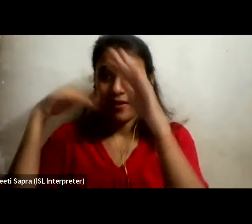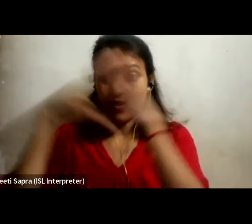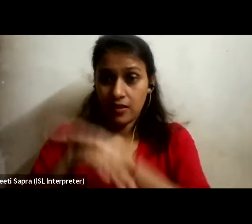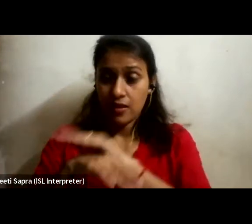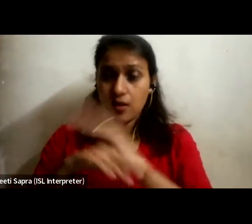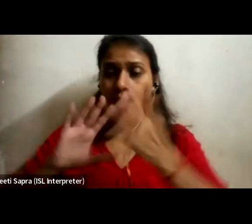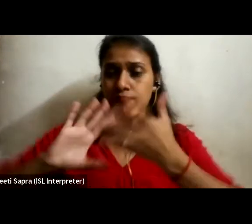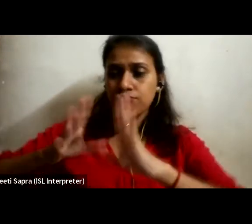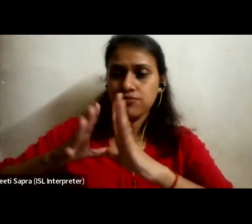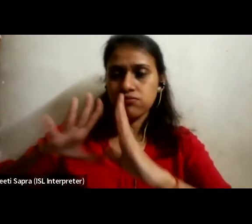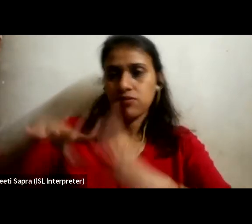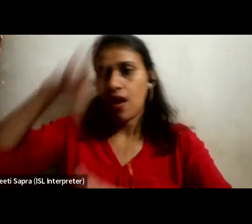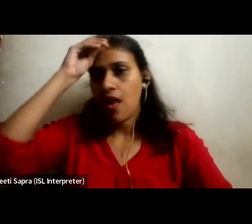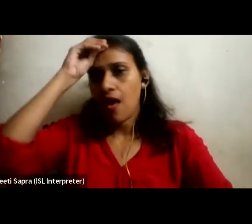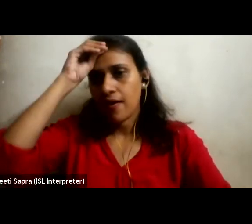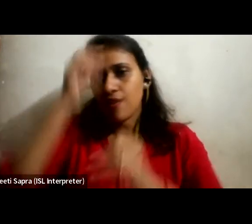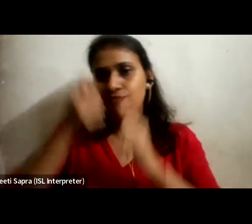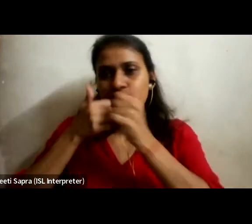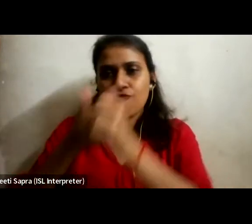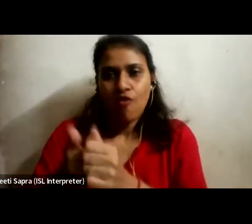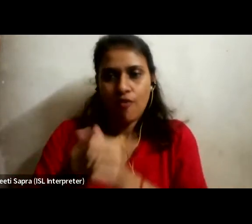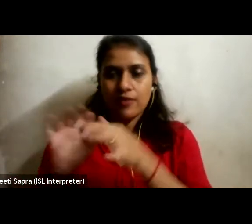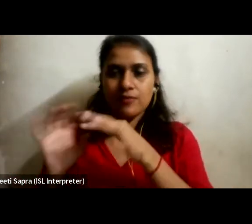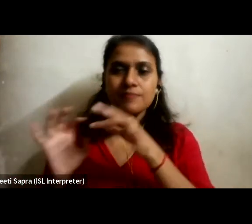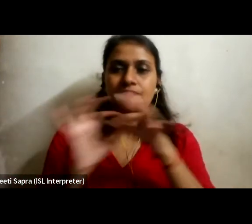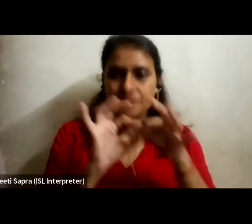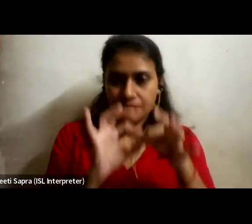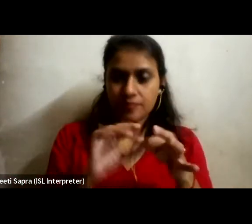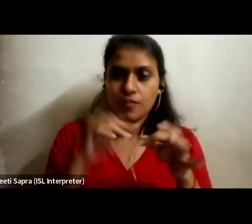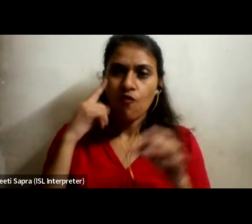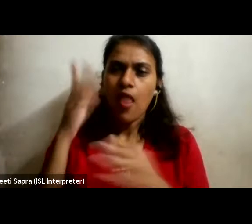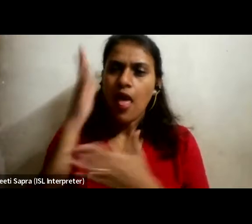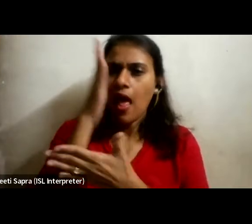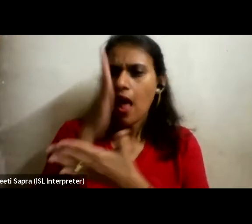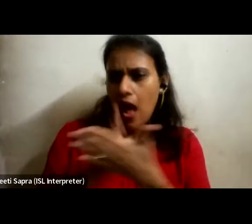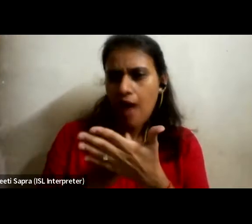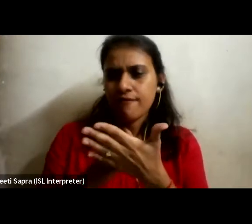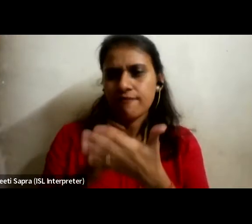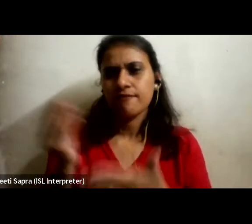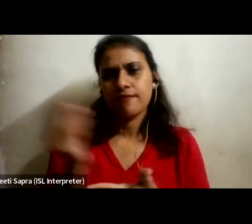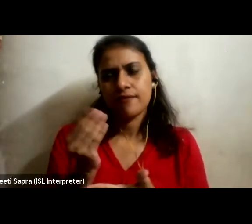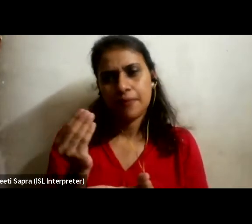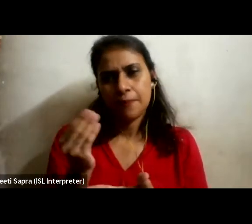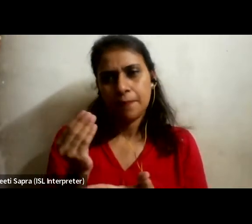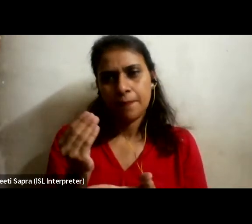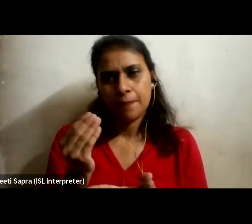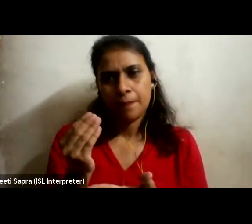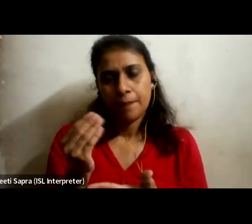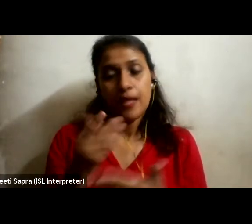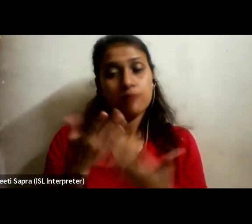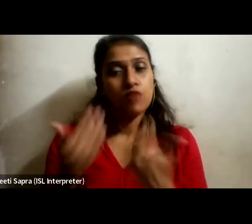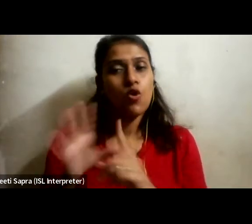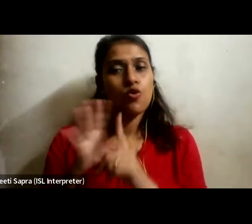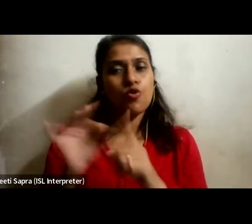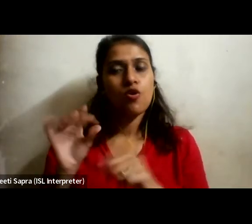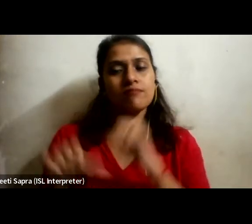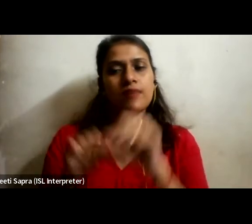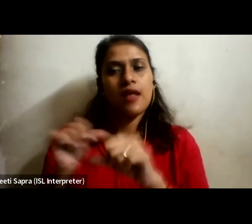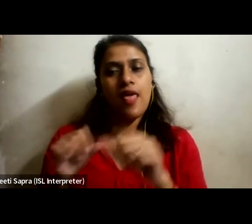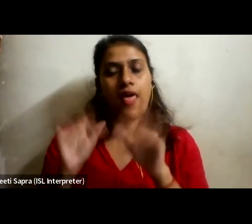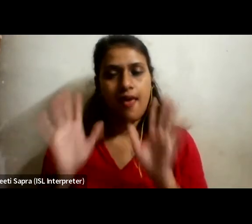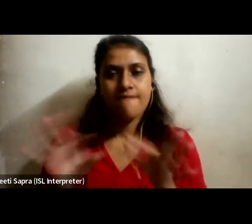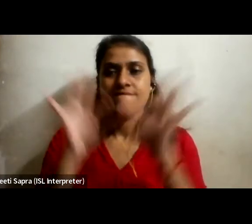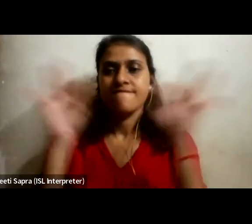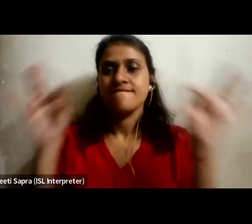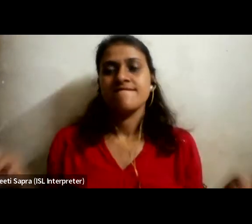learning based approach is used, and which are at least partially created by inductively using data. That's how they